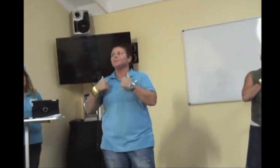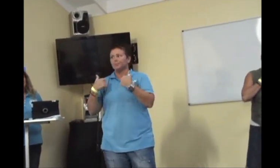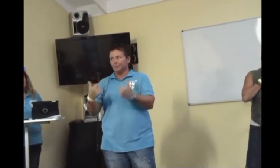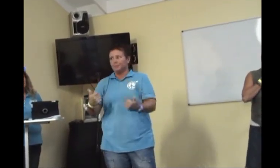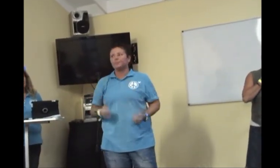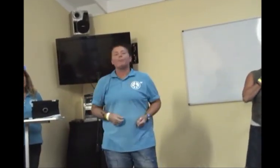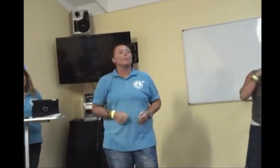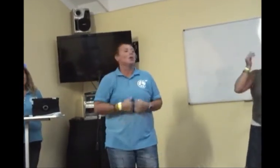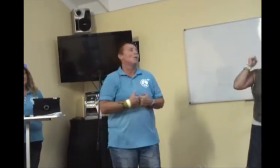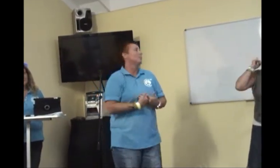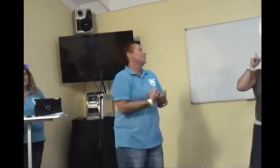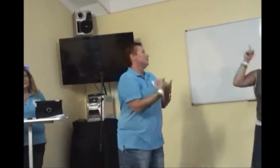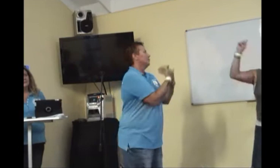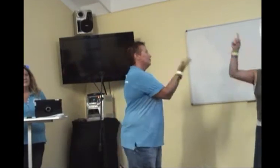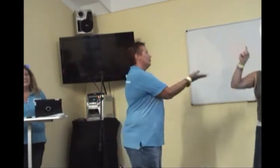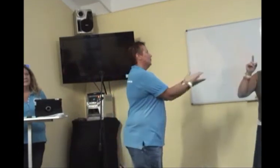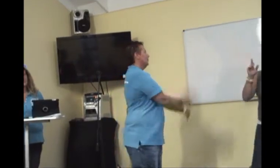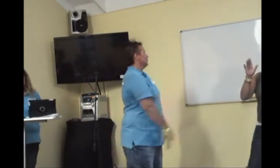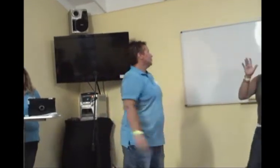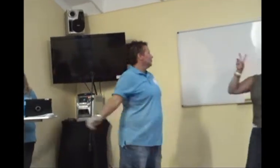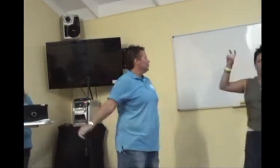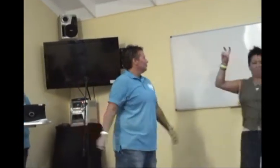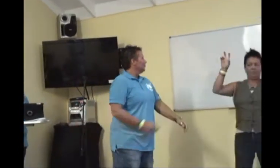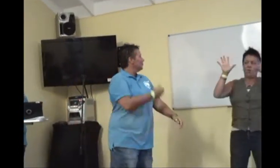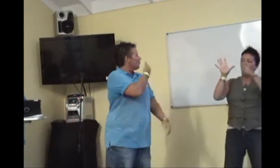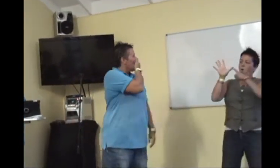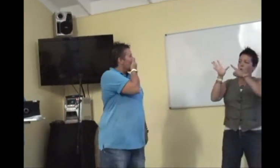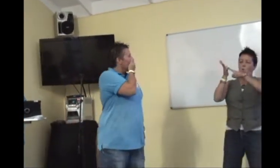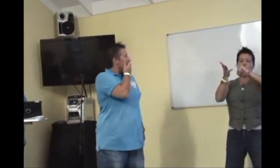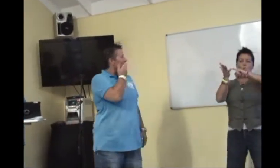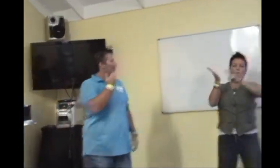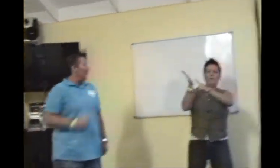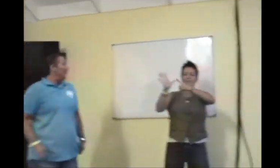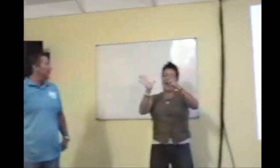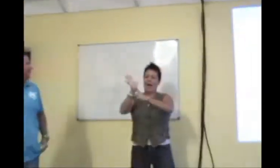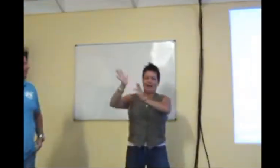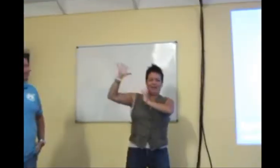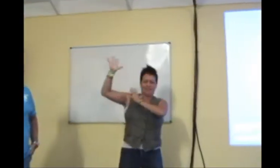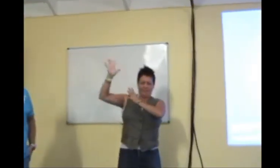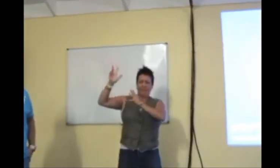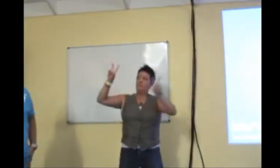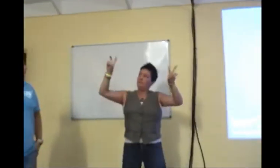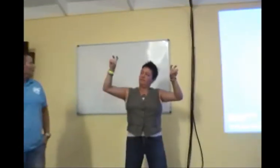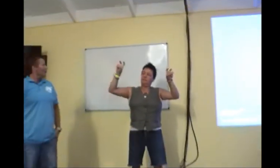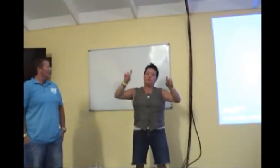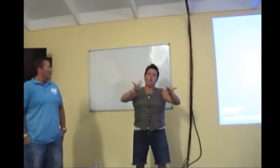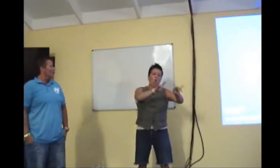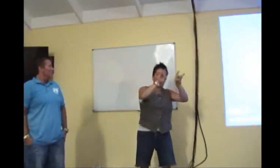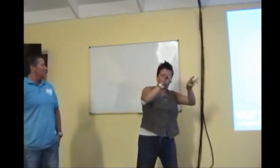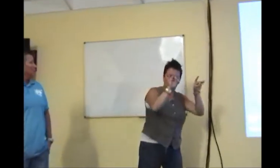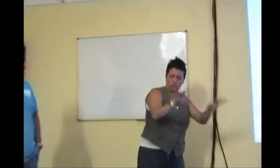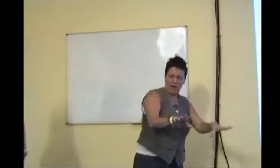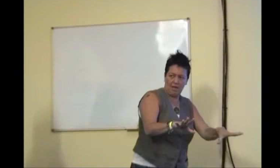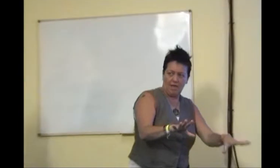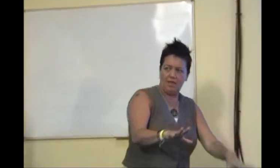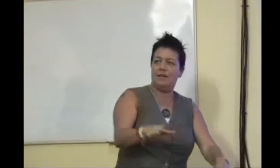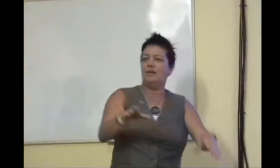fun, so I'm happy to do that. And just another thing, Auslan is what we call the Australian Sign Language, which is the